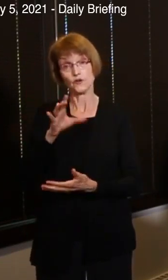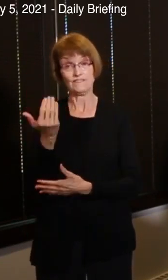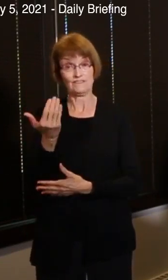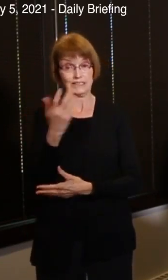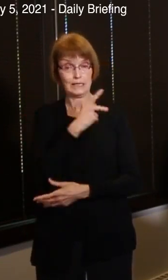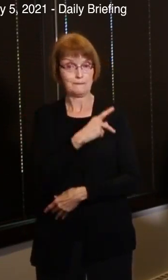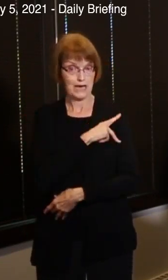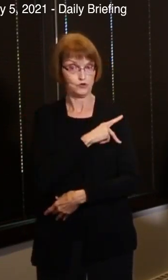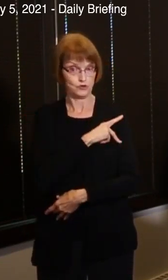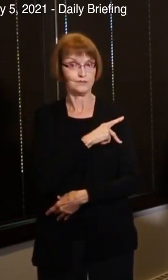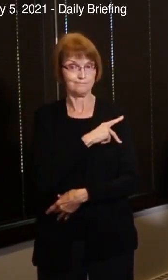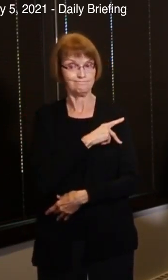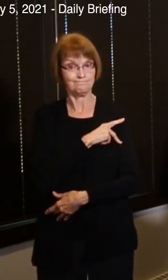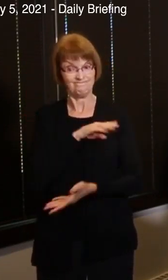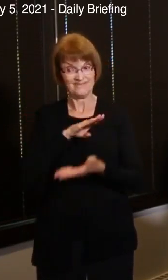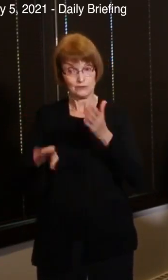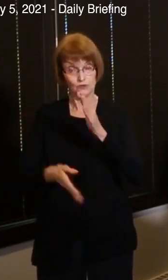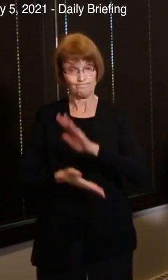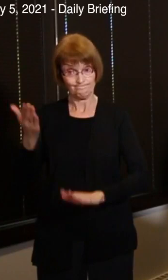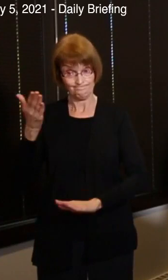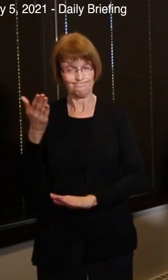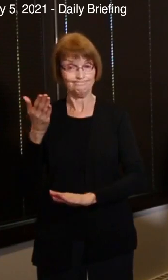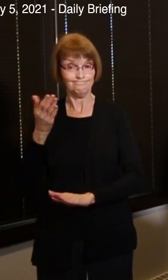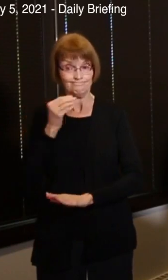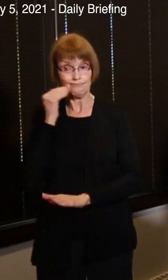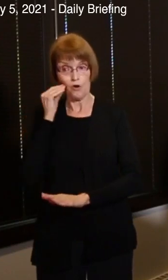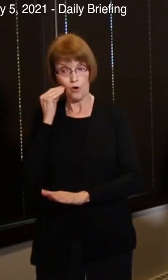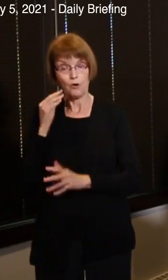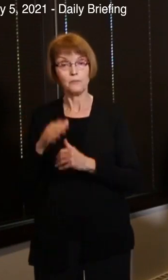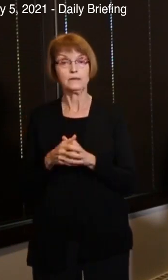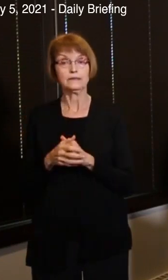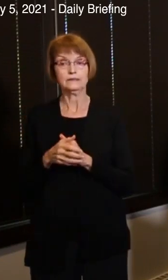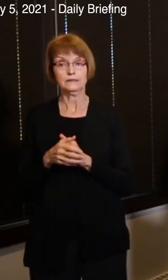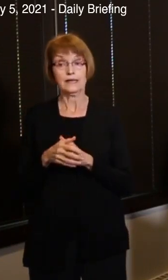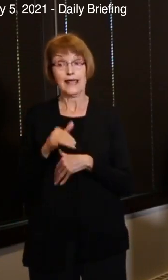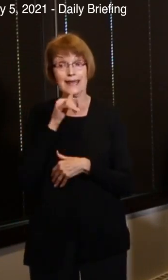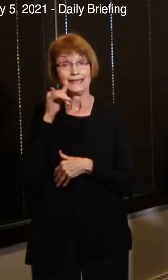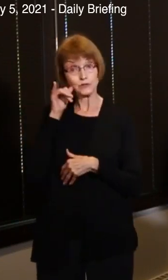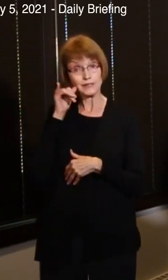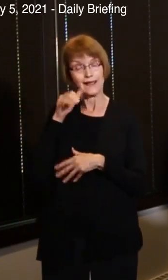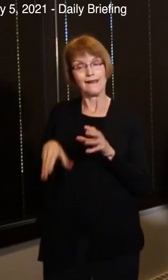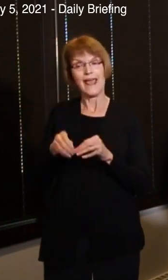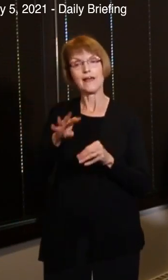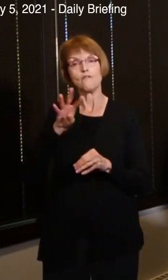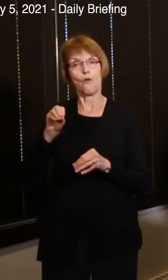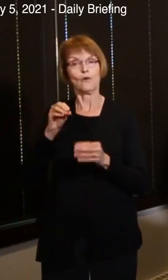21,815 patients and added 40 more that were discharged yesterday.